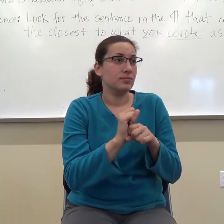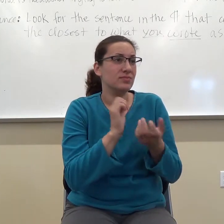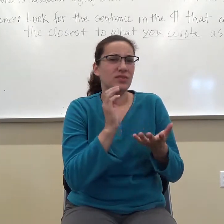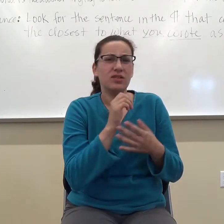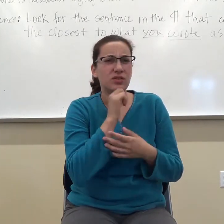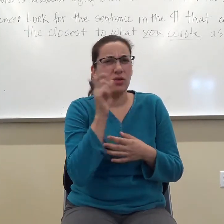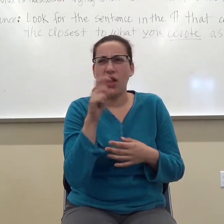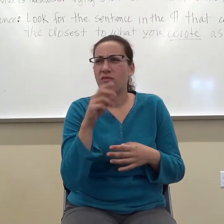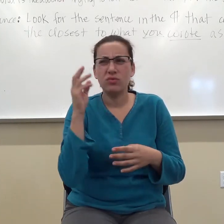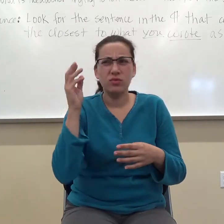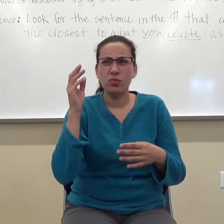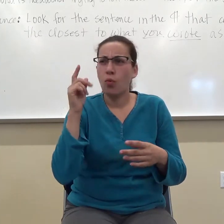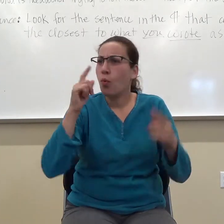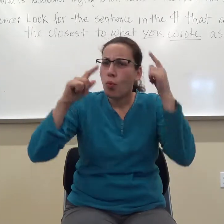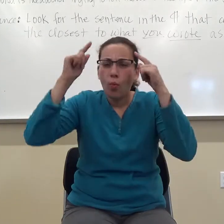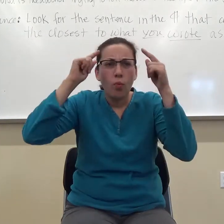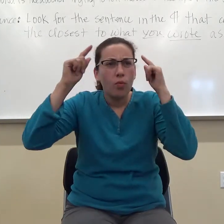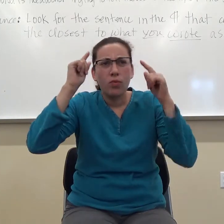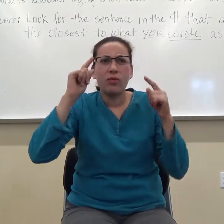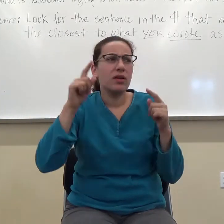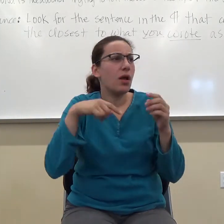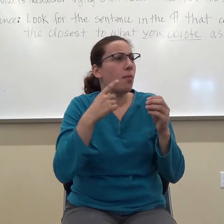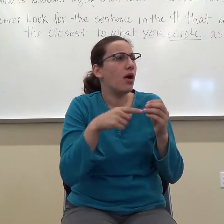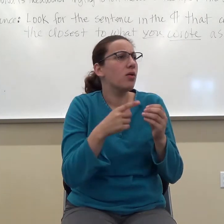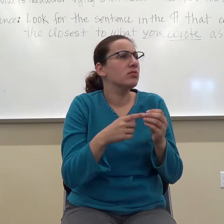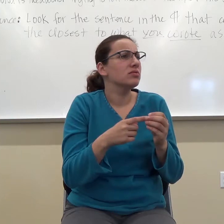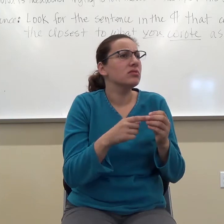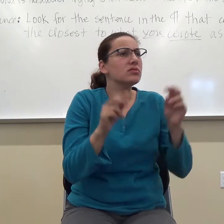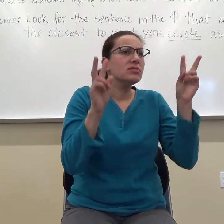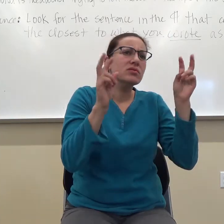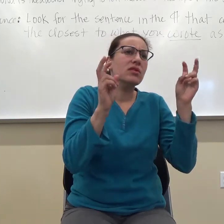have to worry about the topic sentence today on the reading and writing. That just goes up to the main idea.